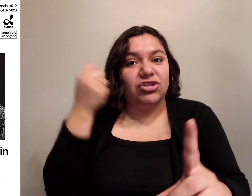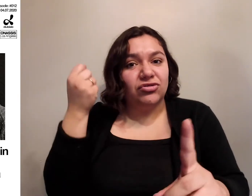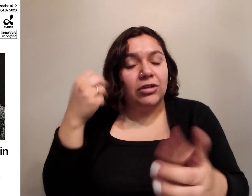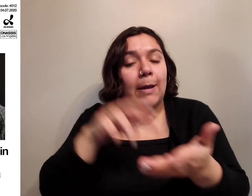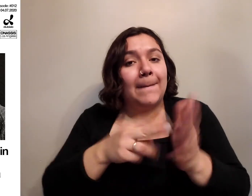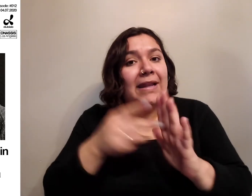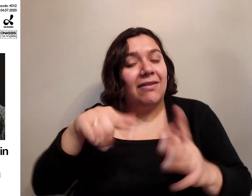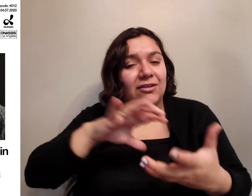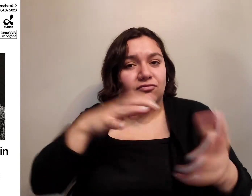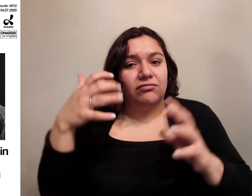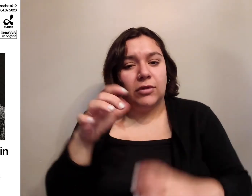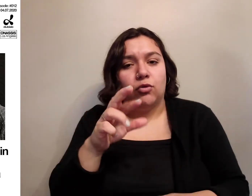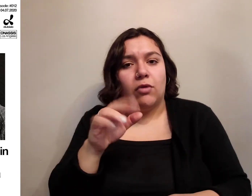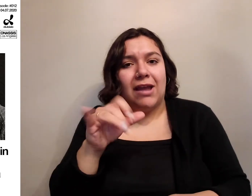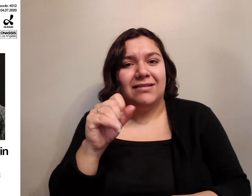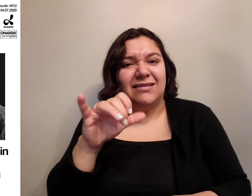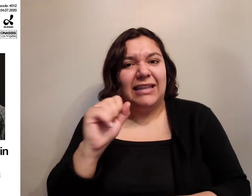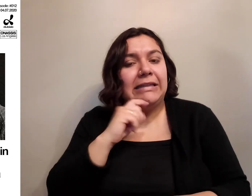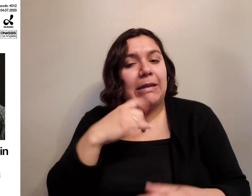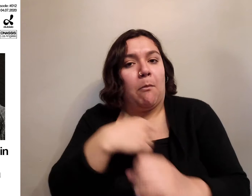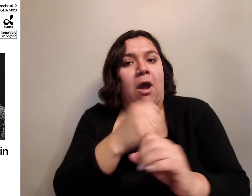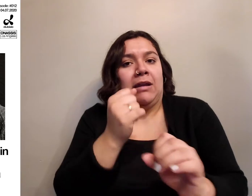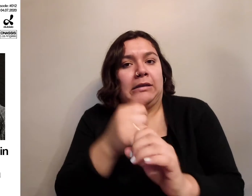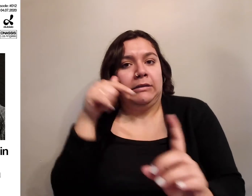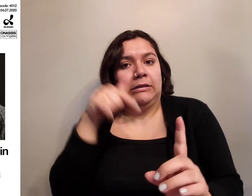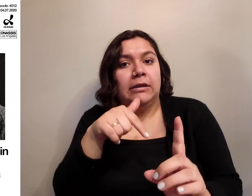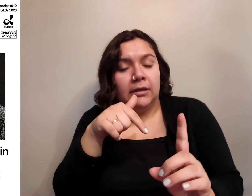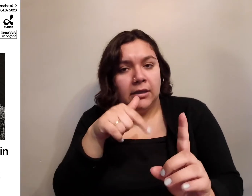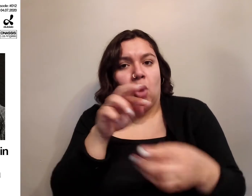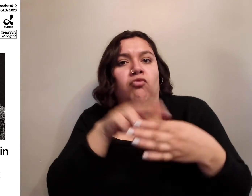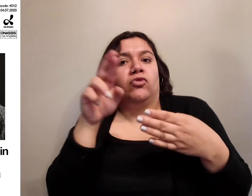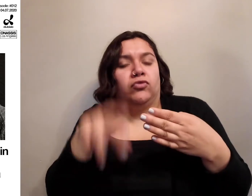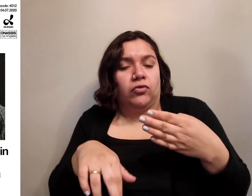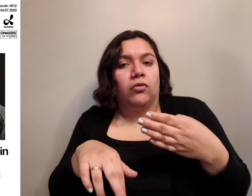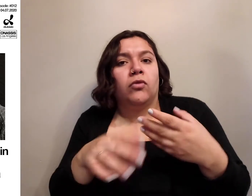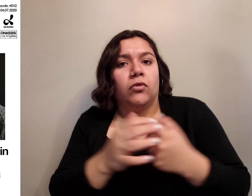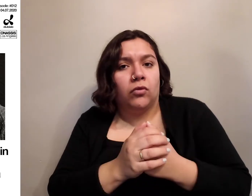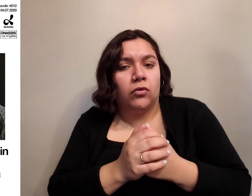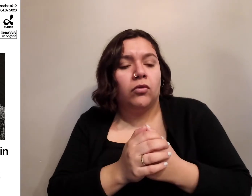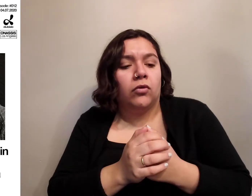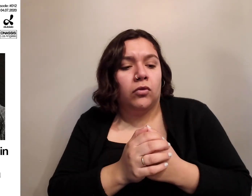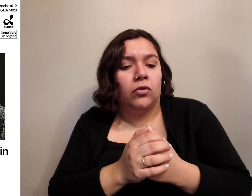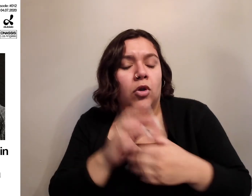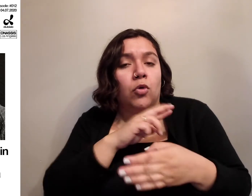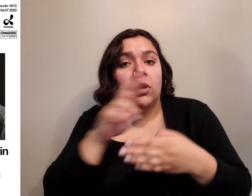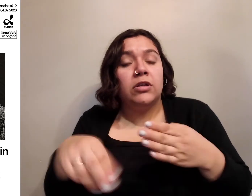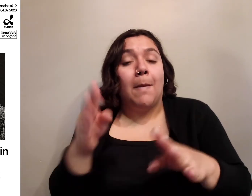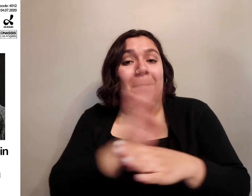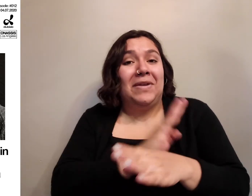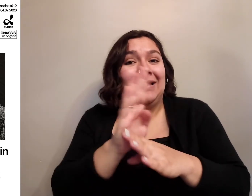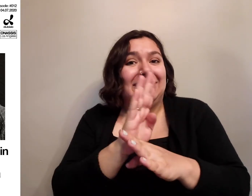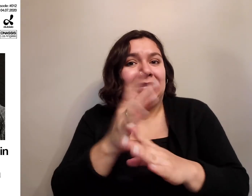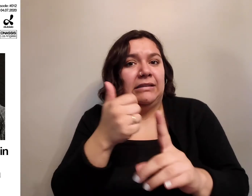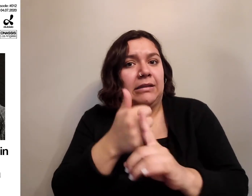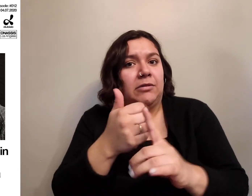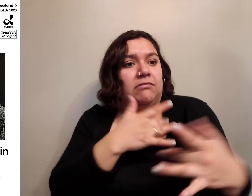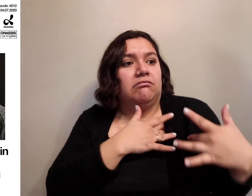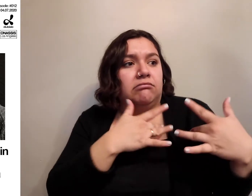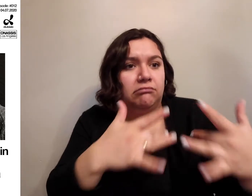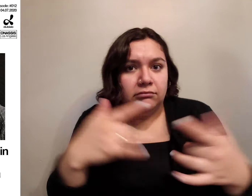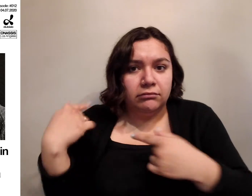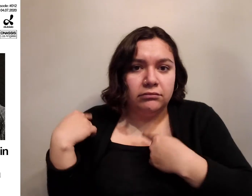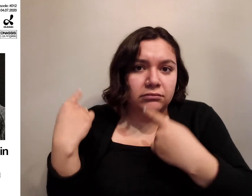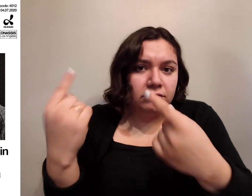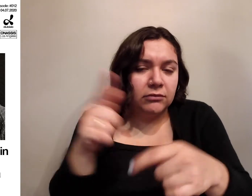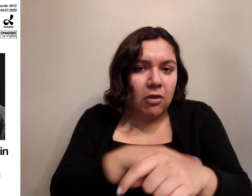crisis is a product of the very way that business as usual has been